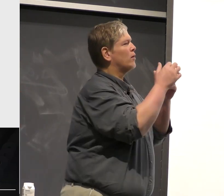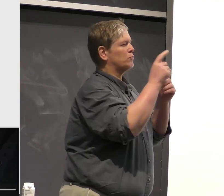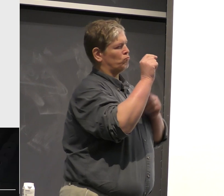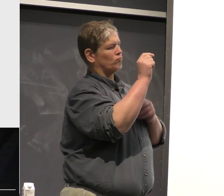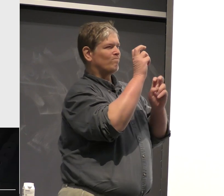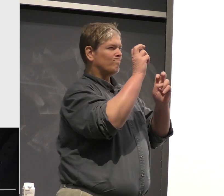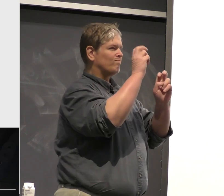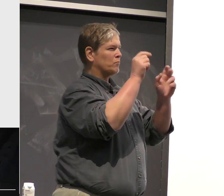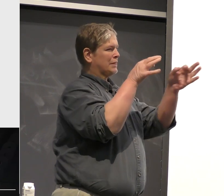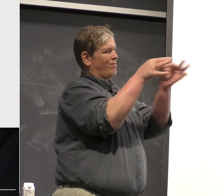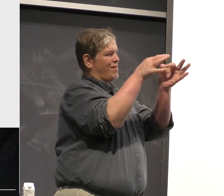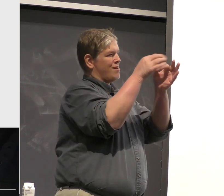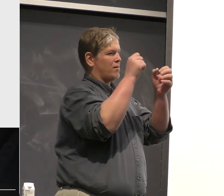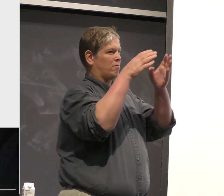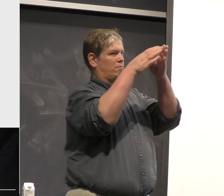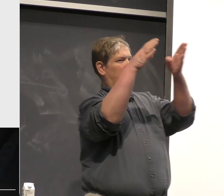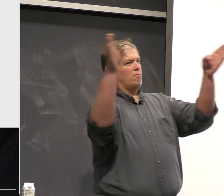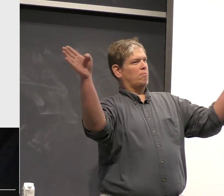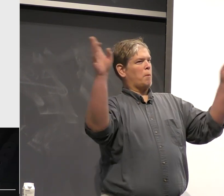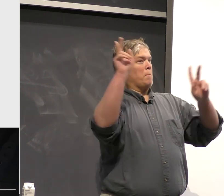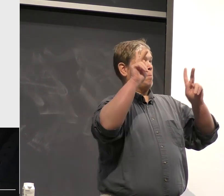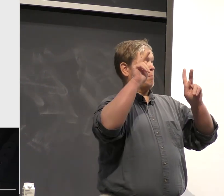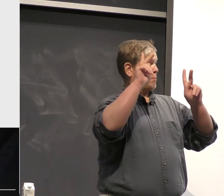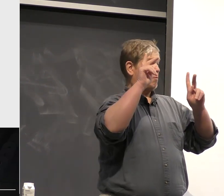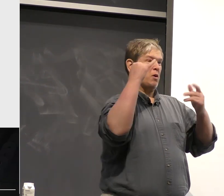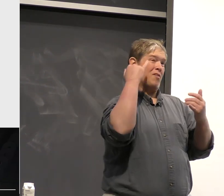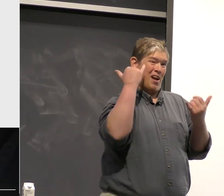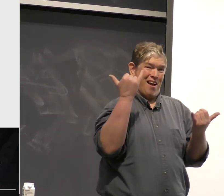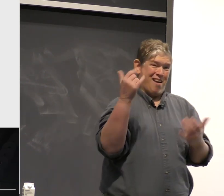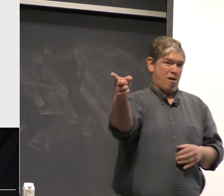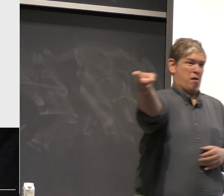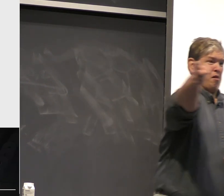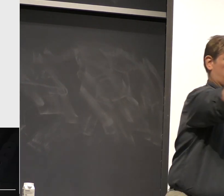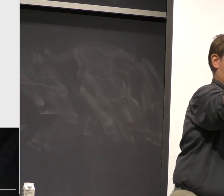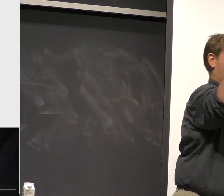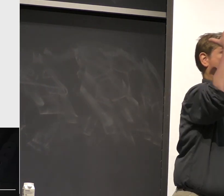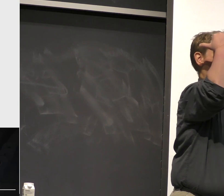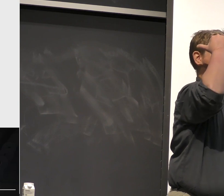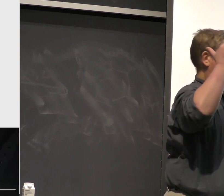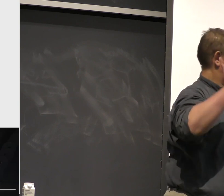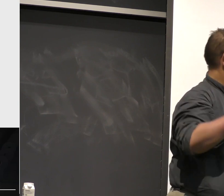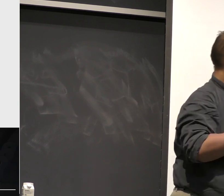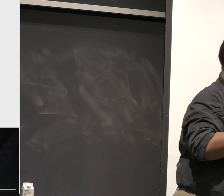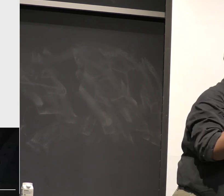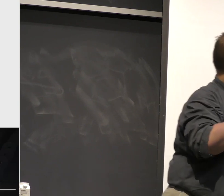in. And so, how do we necessarily define people? Because it's great that